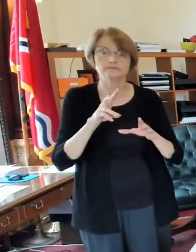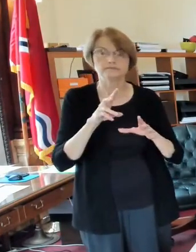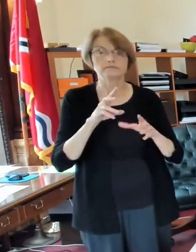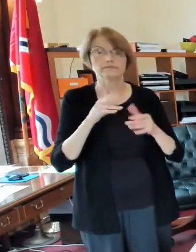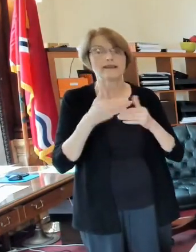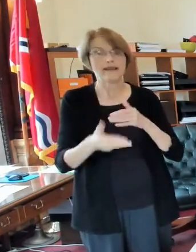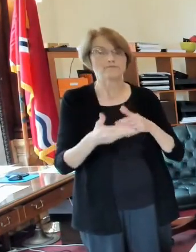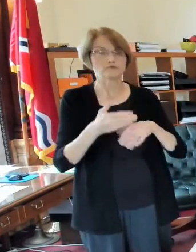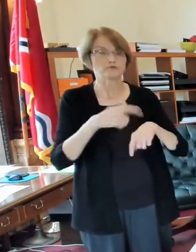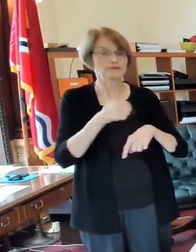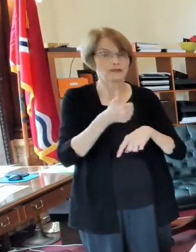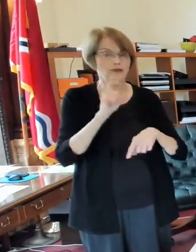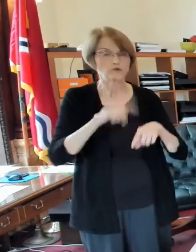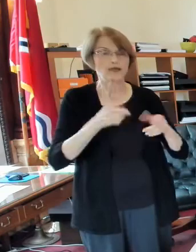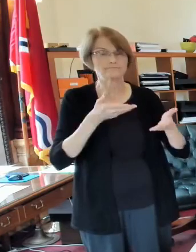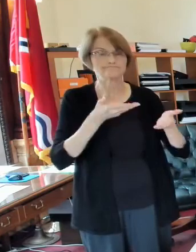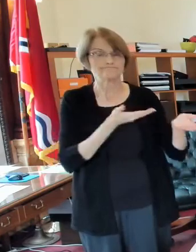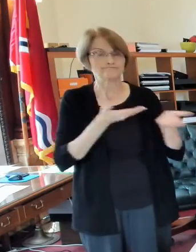alcohol after that